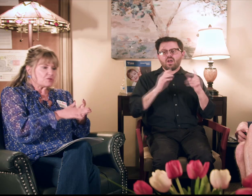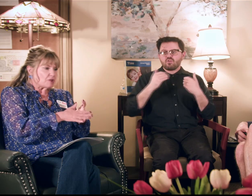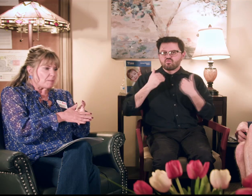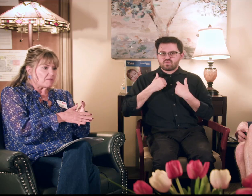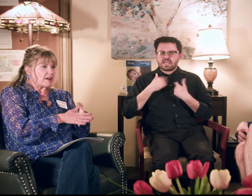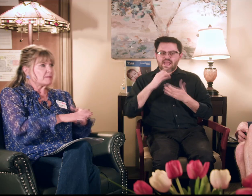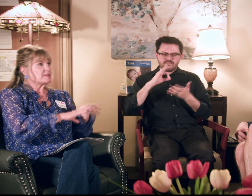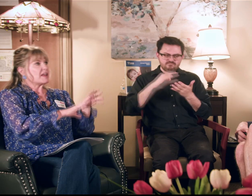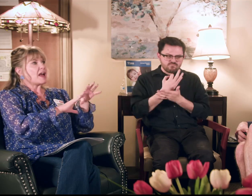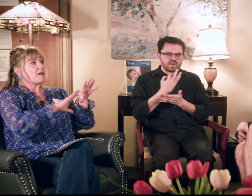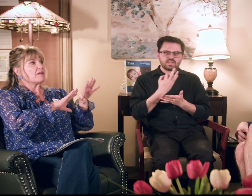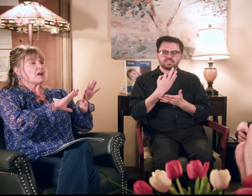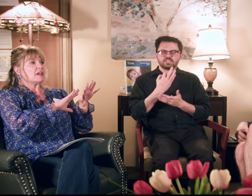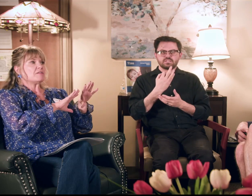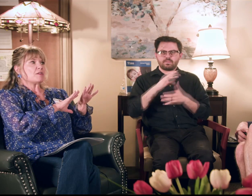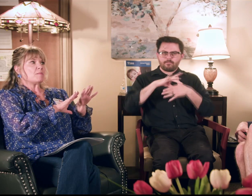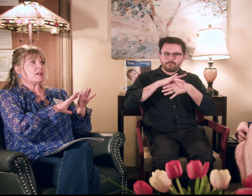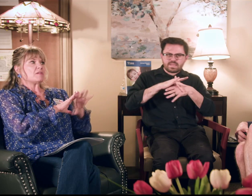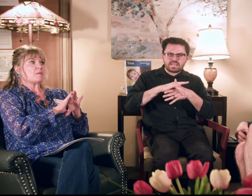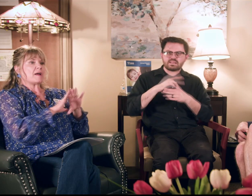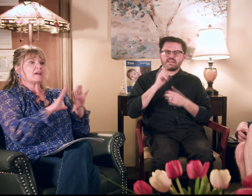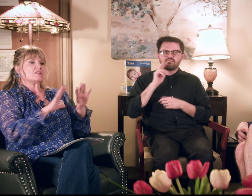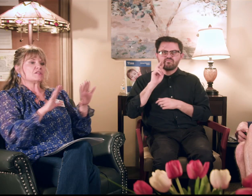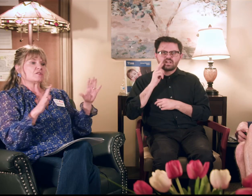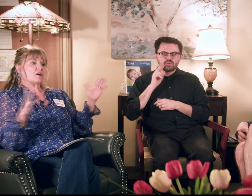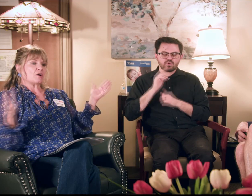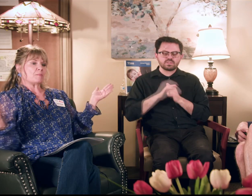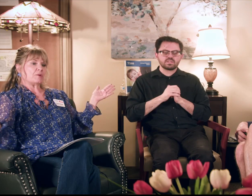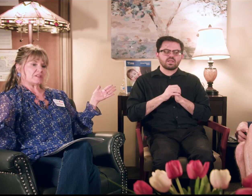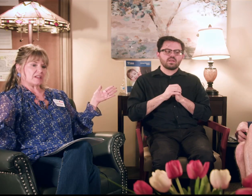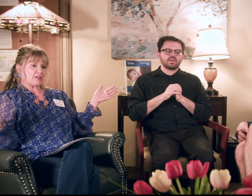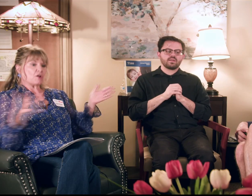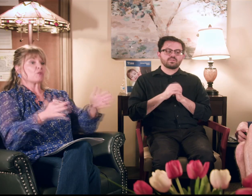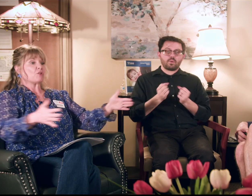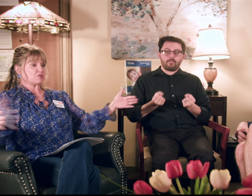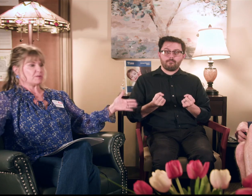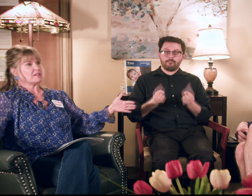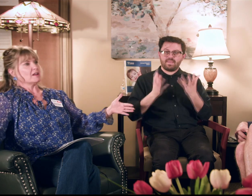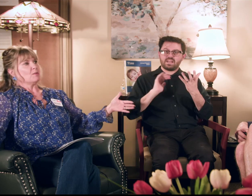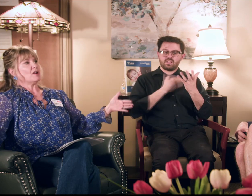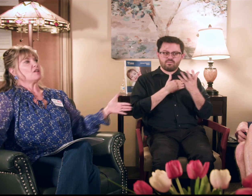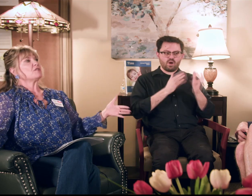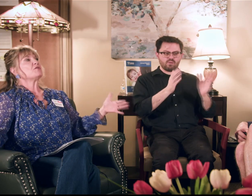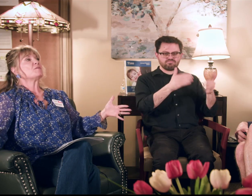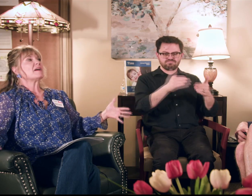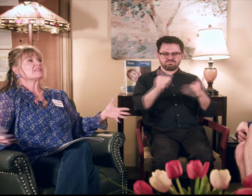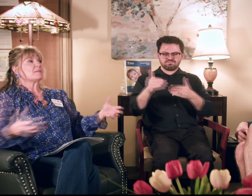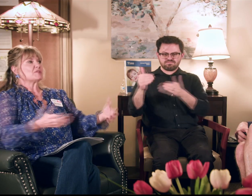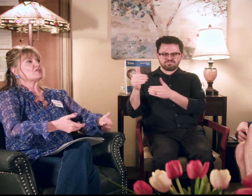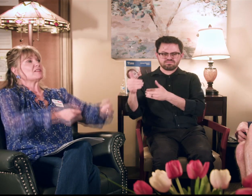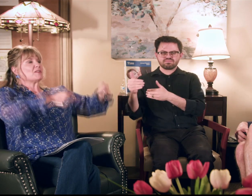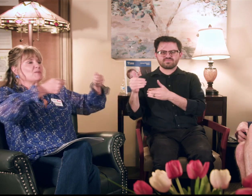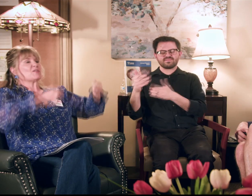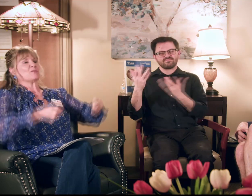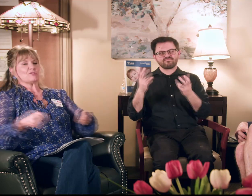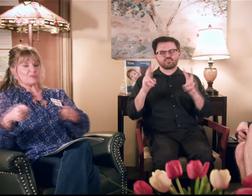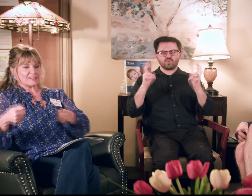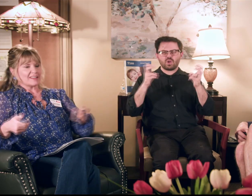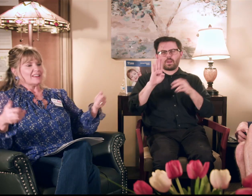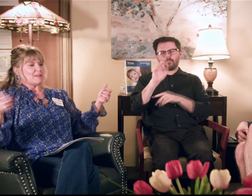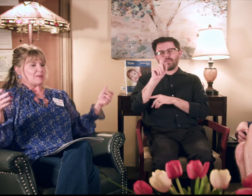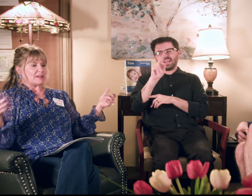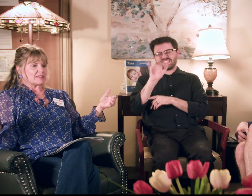have stores drop off items. They have, even though many of our packages are put together, our groceries, we call it a food basket, but you're leaving